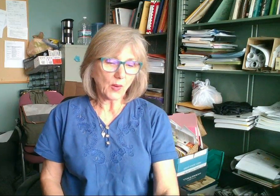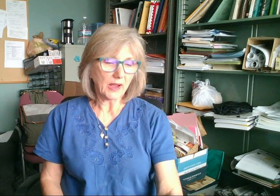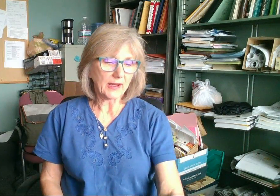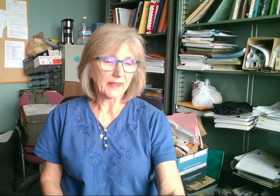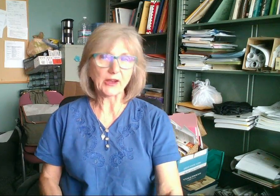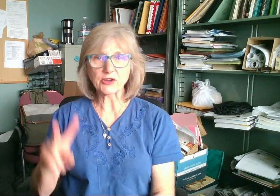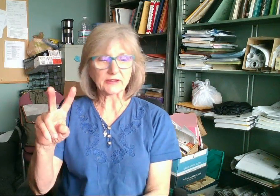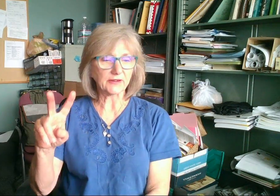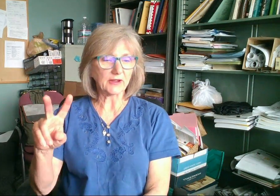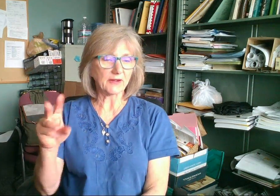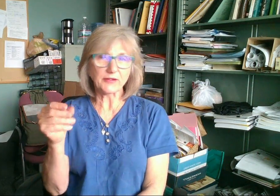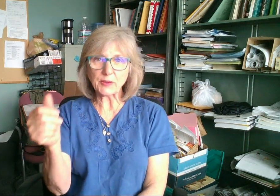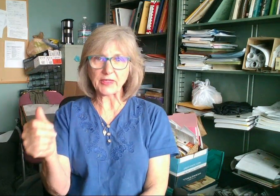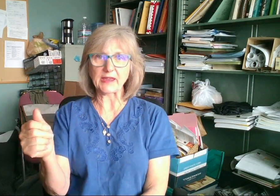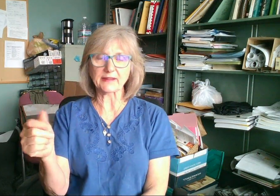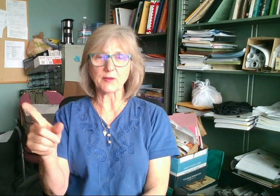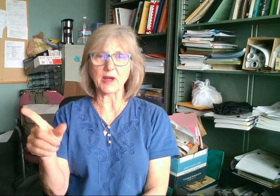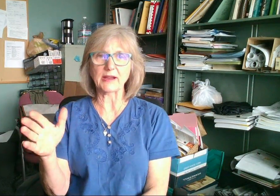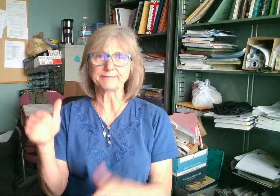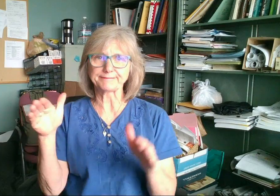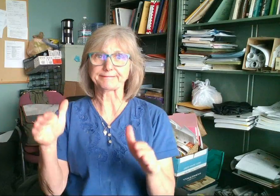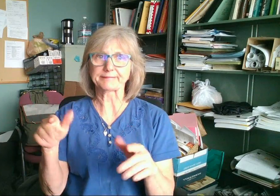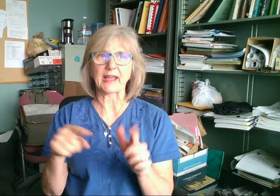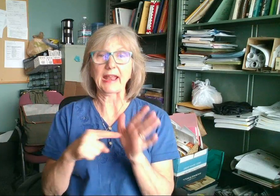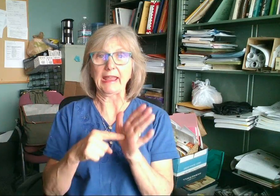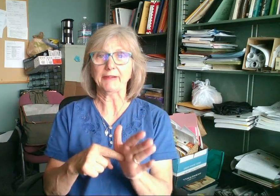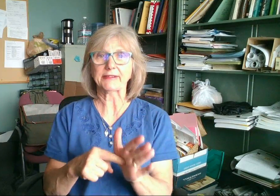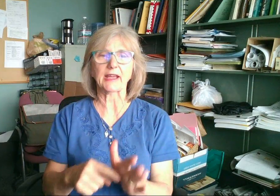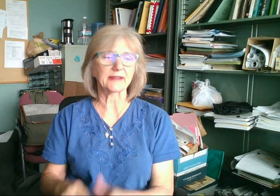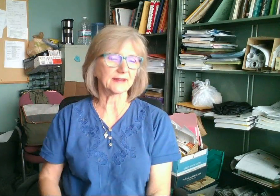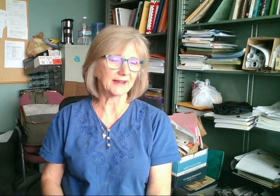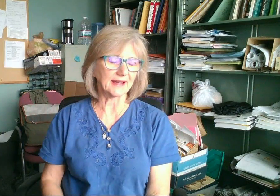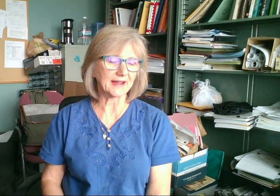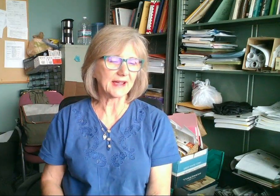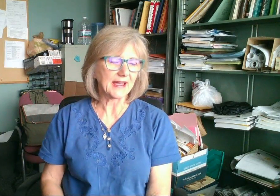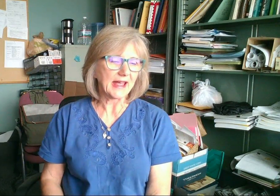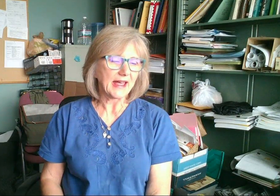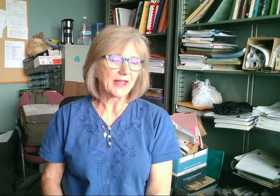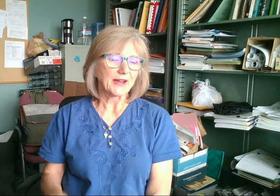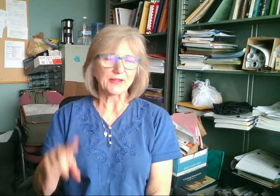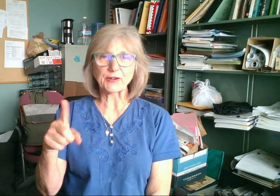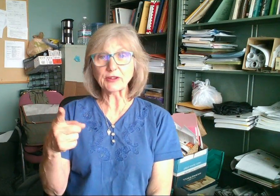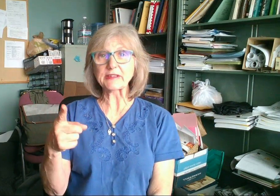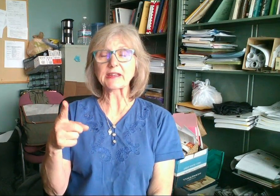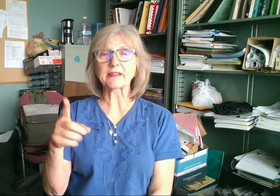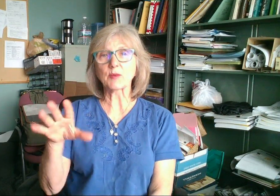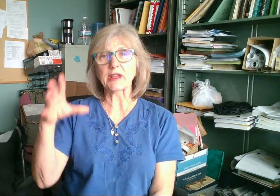So there are just a few things I want to kind of emphasize. The first is I want you